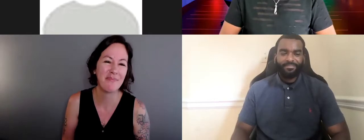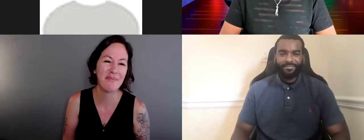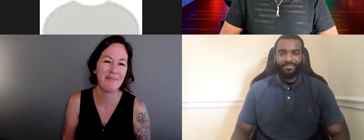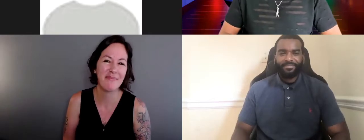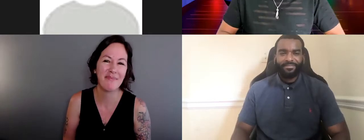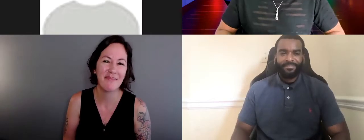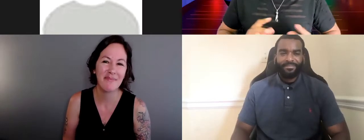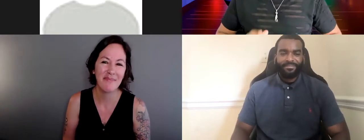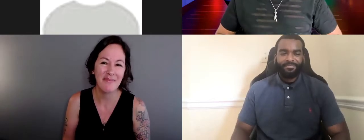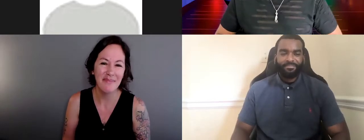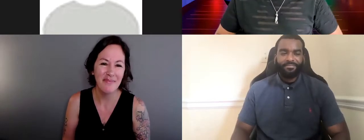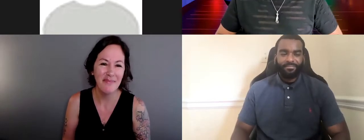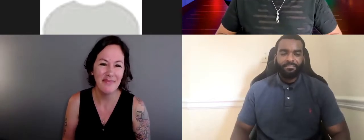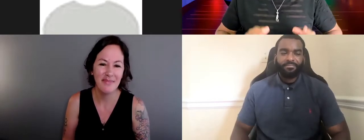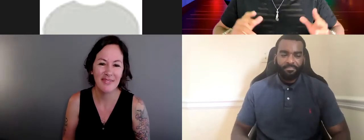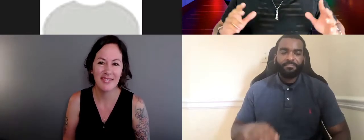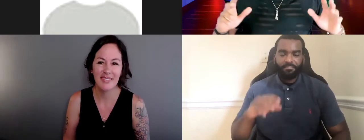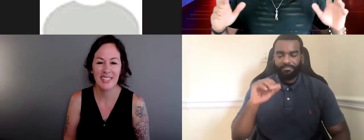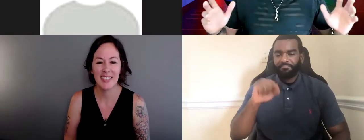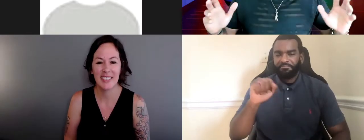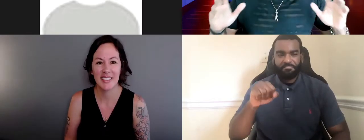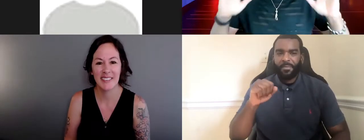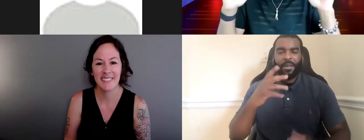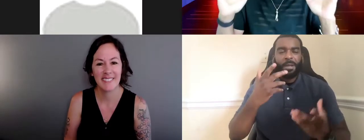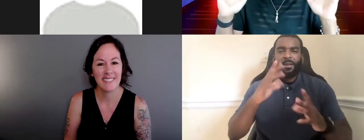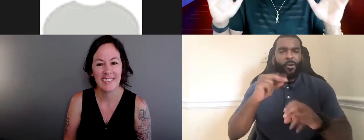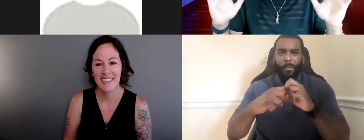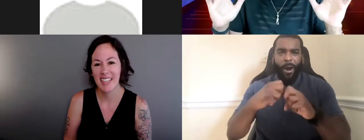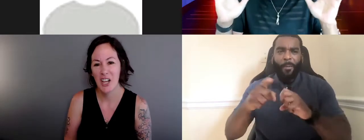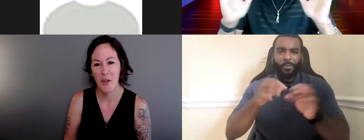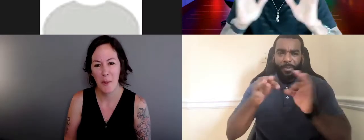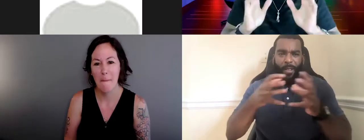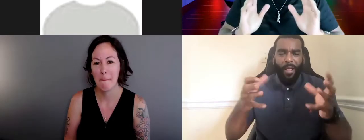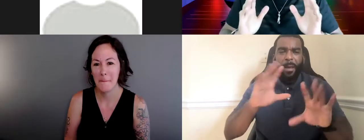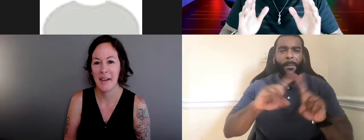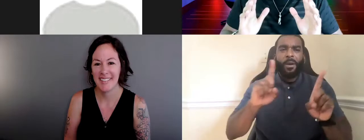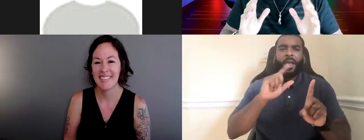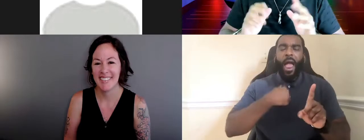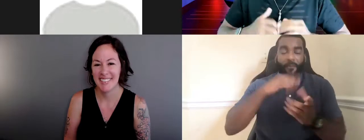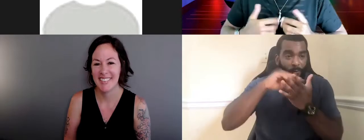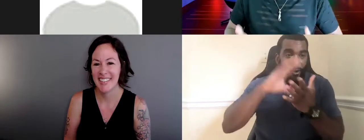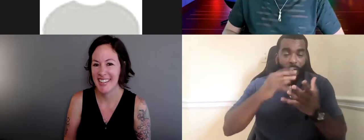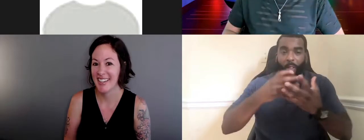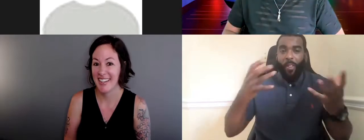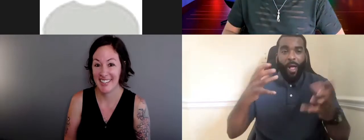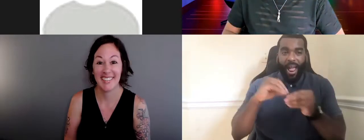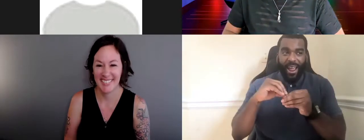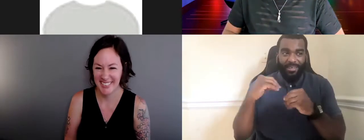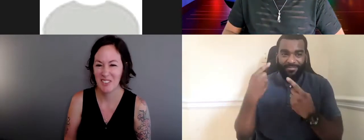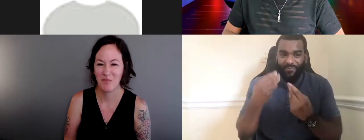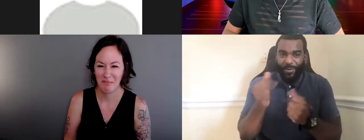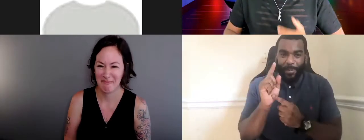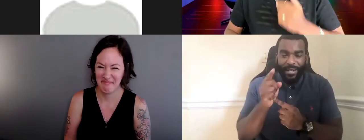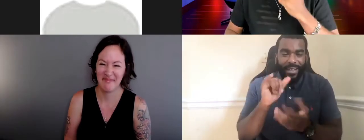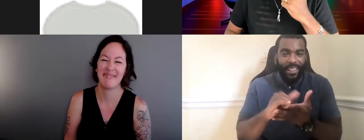it. No worries. It's extraordinary. I've learned so much literally just in the last couple of minutes that I was not